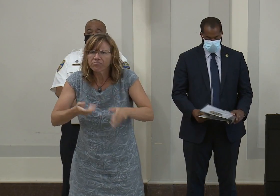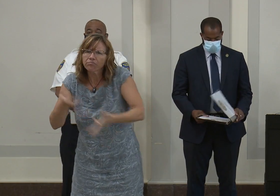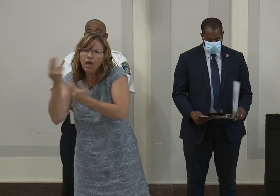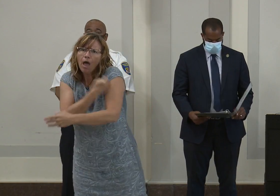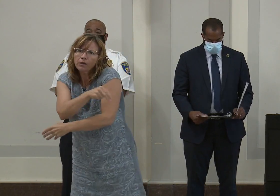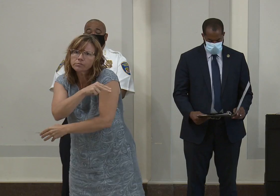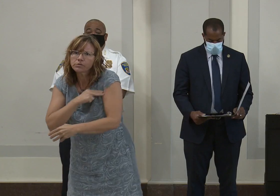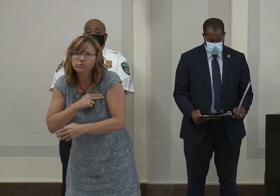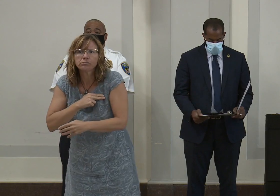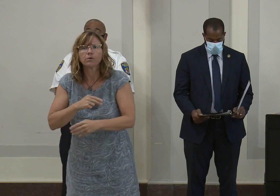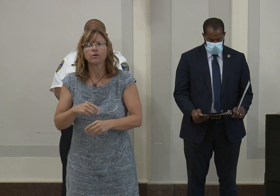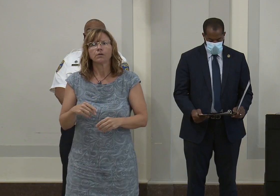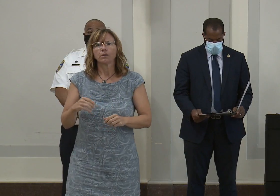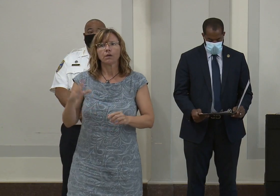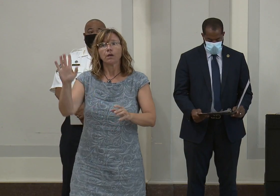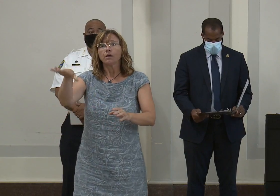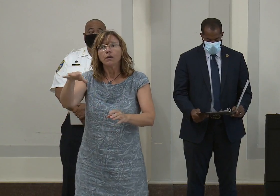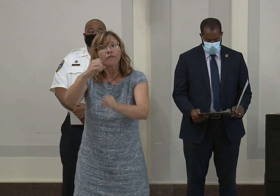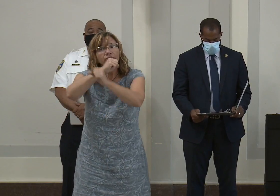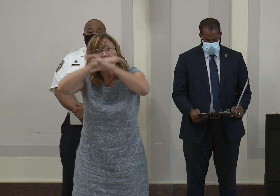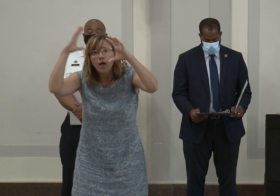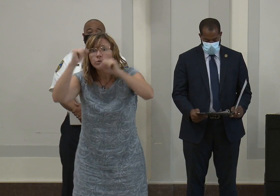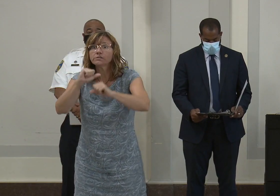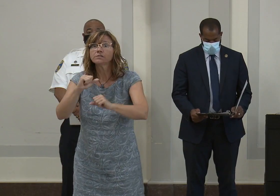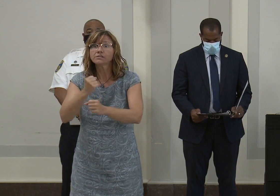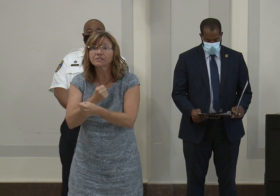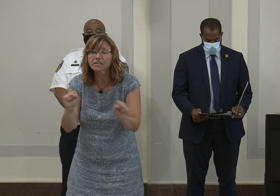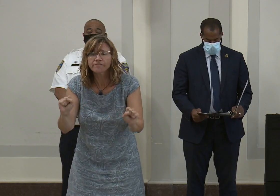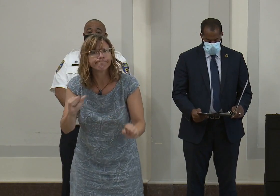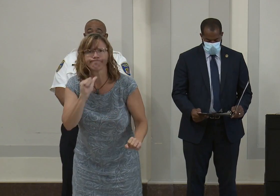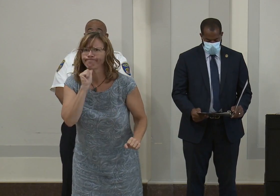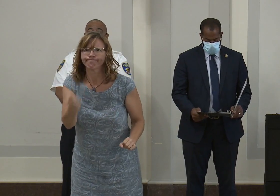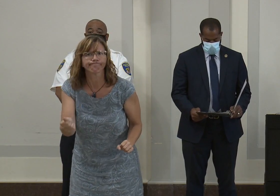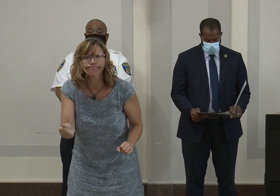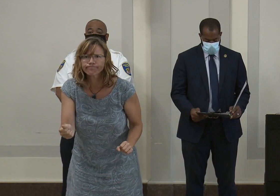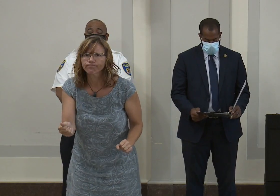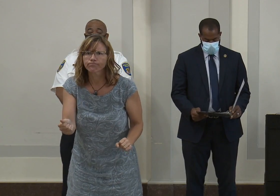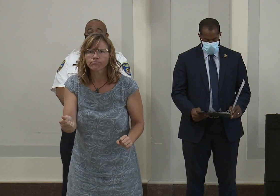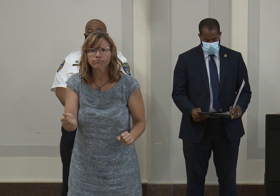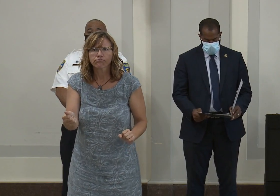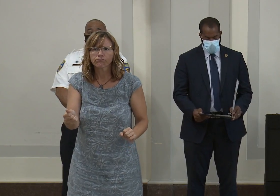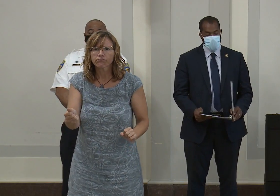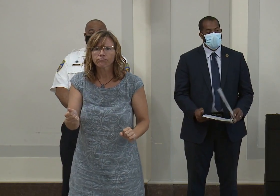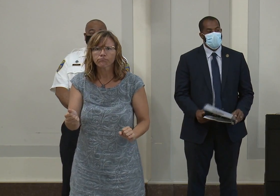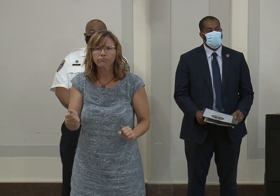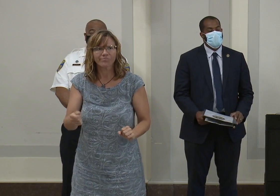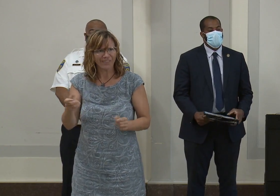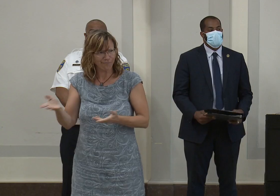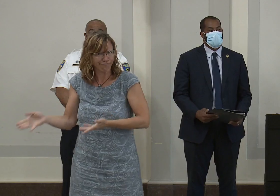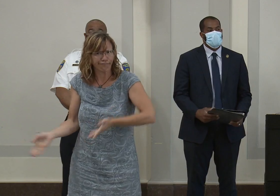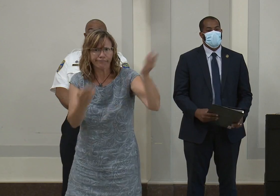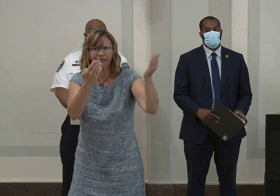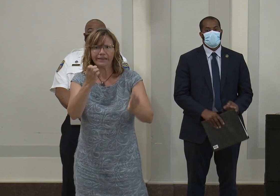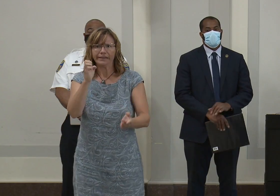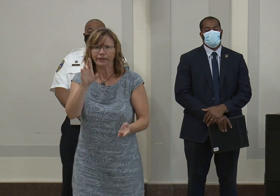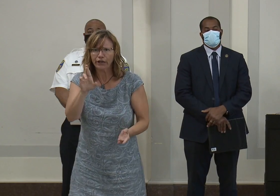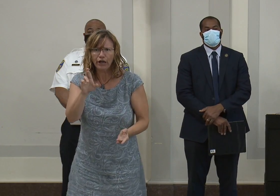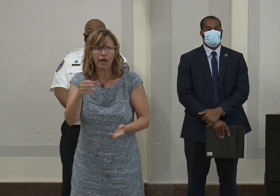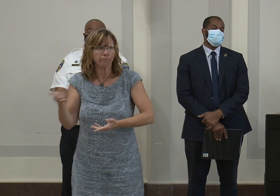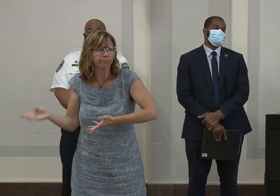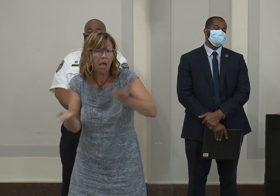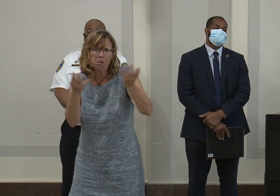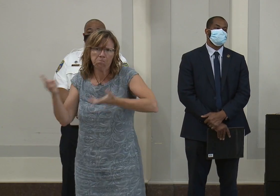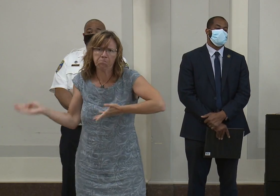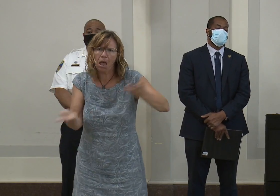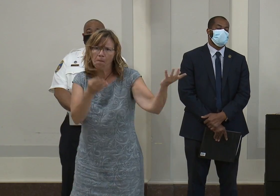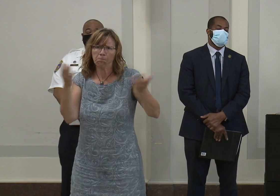in the emergency room each year during the fireworks being mishandled, causing a range of injuries.